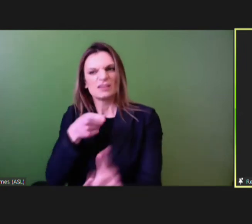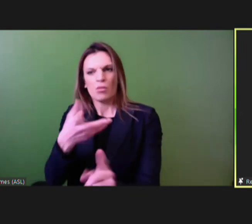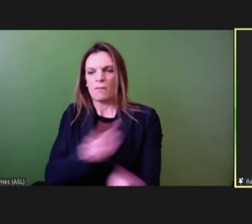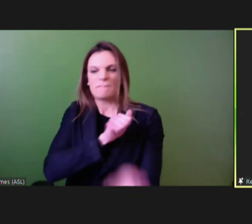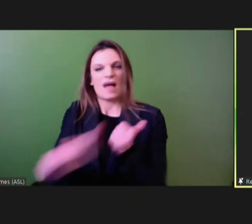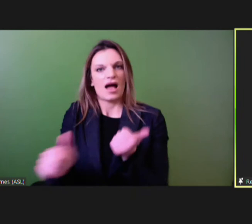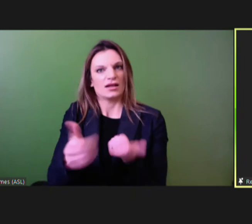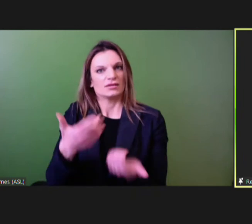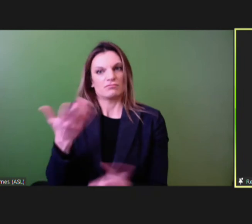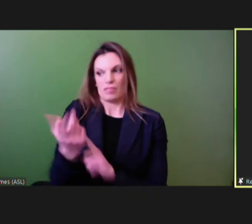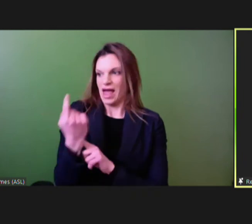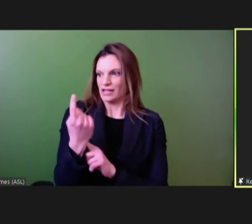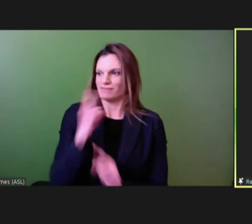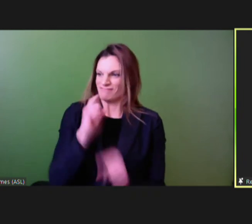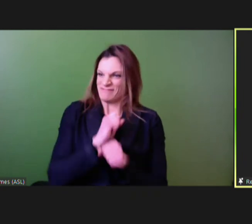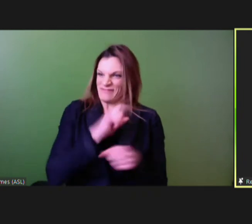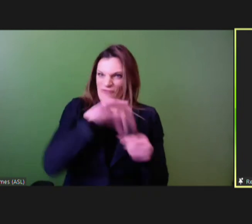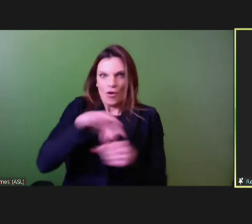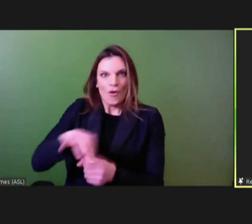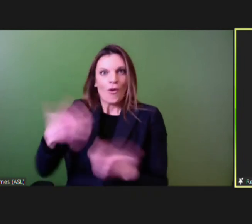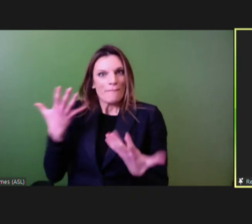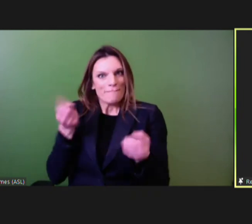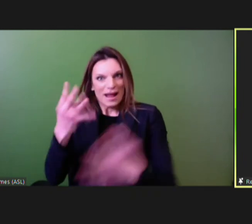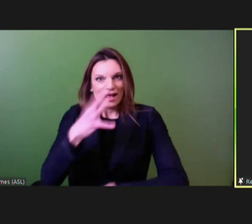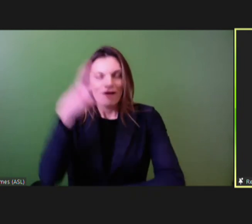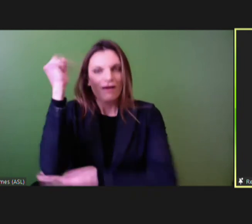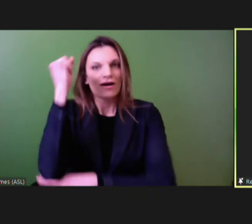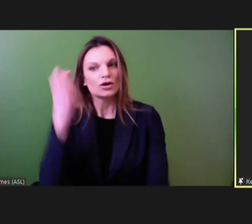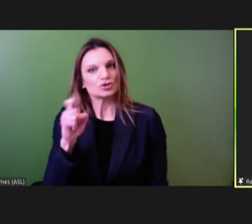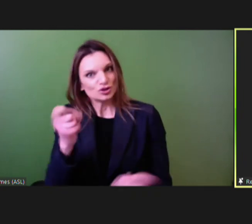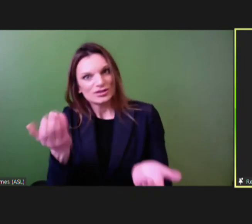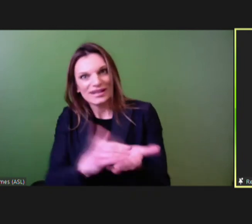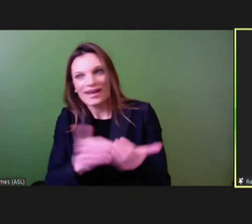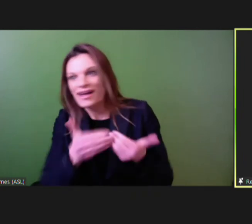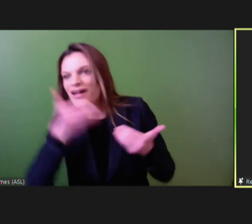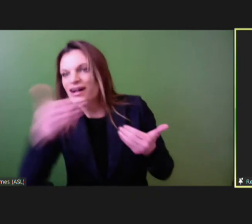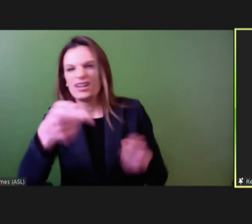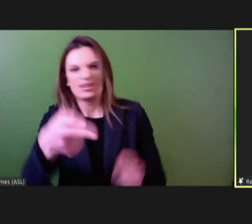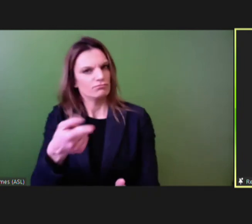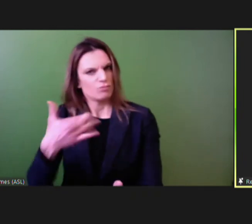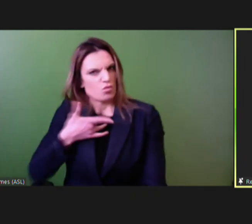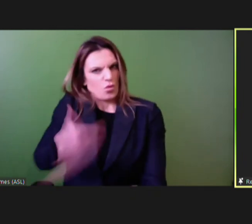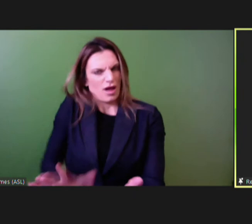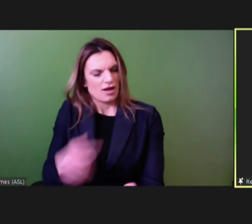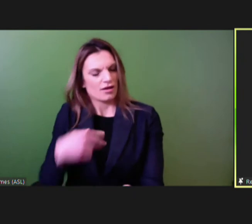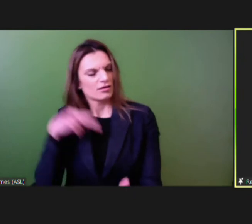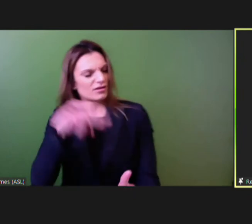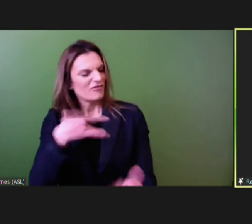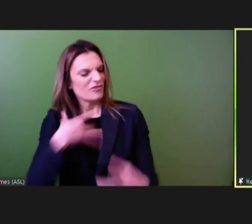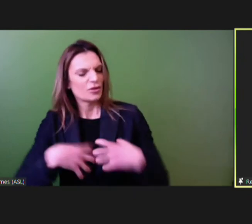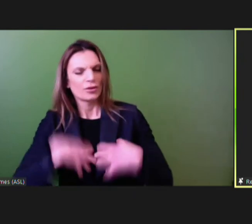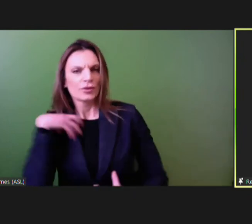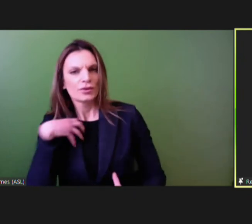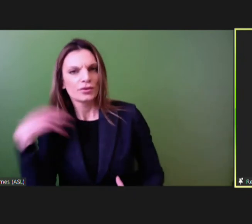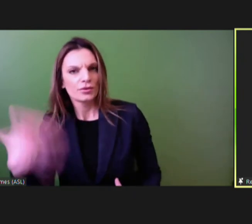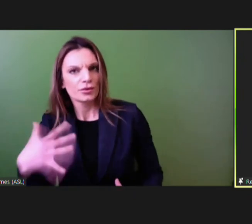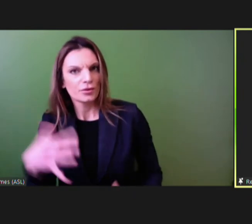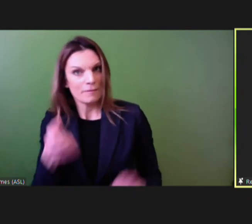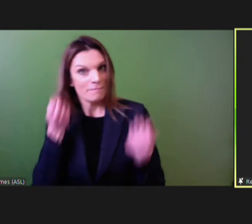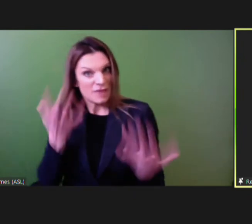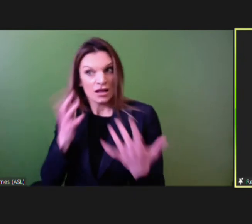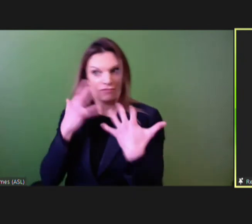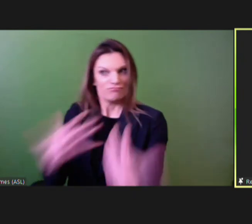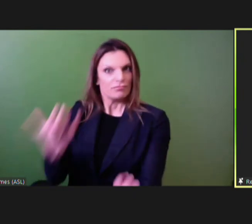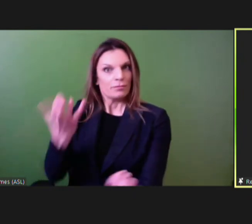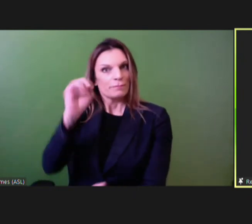legislation that disenfranchises them. While millions of Michigan voters have made their voices clear, these bills seek to silence